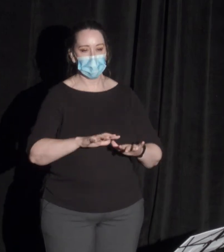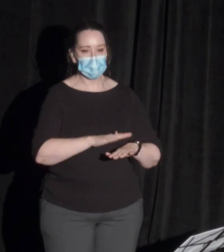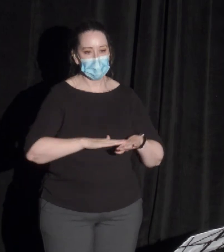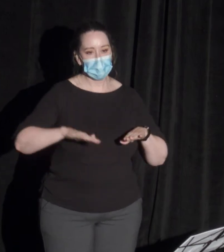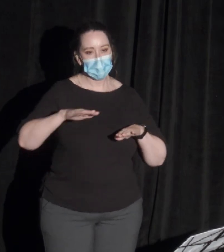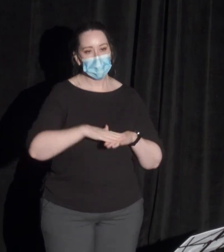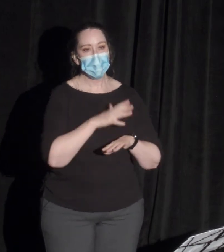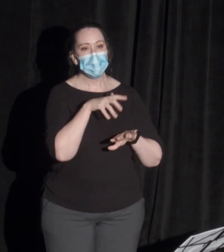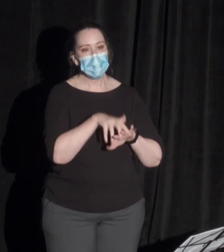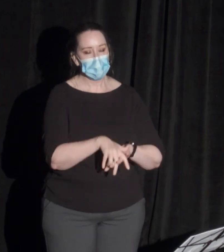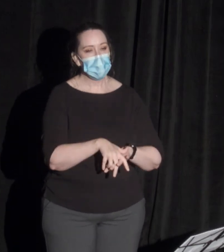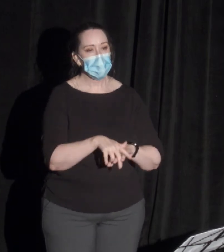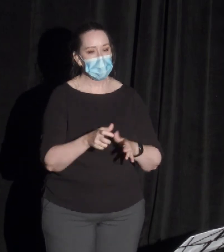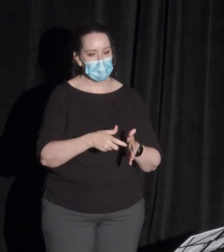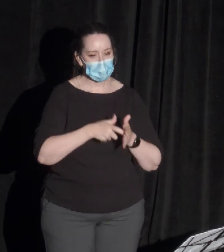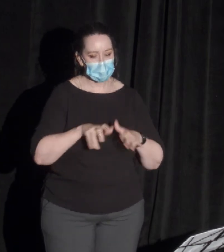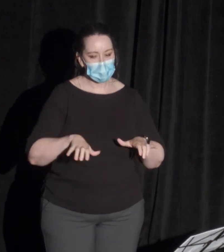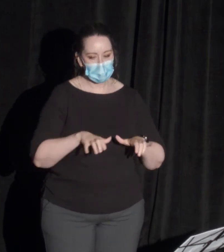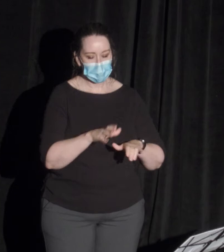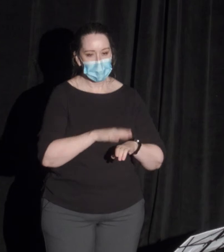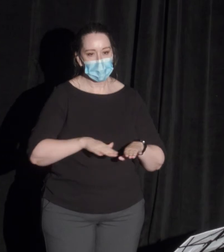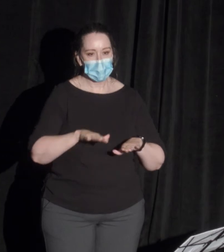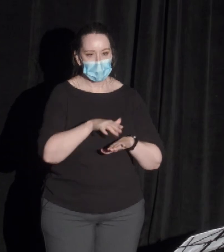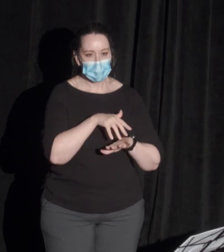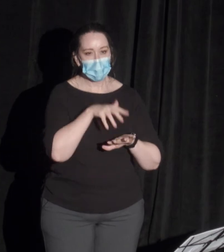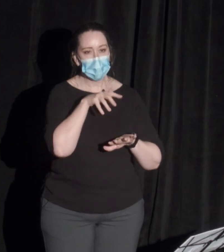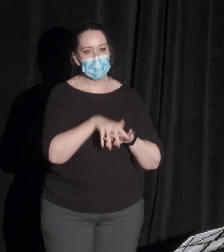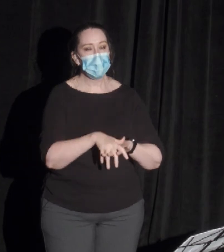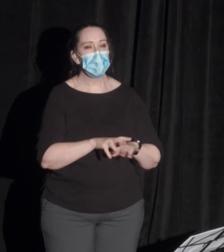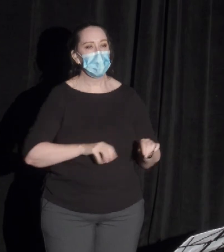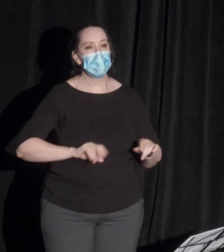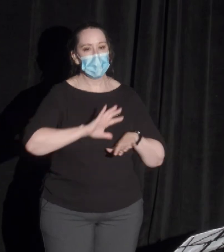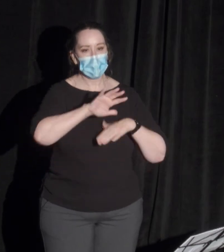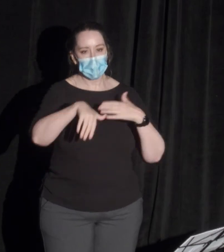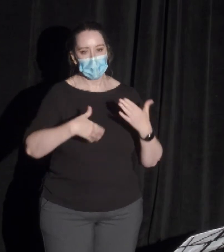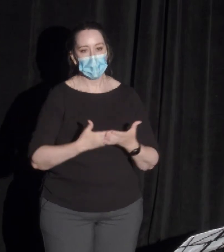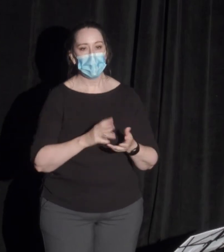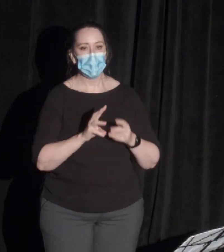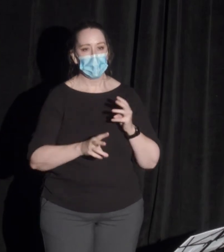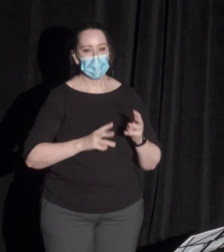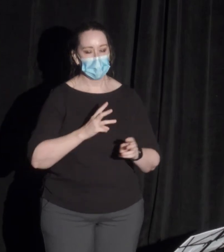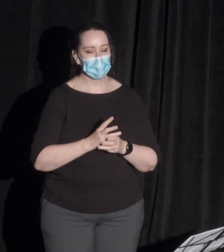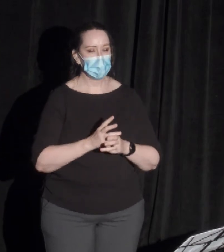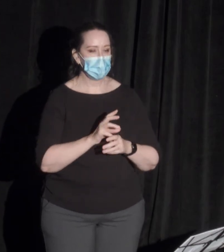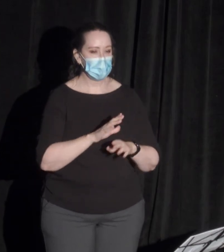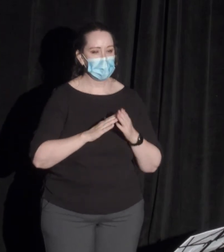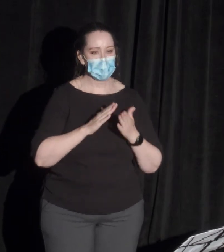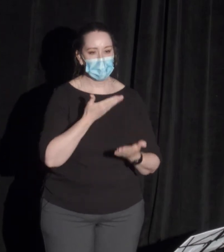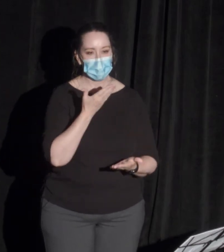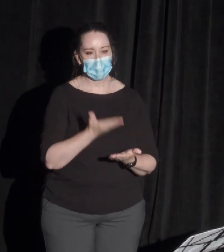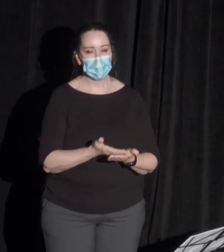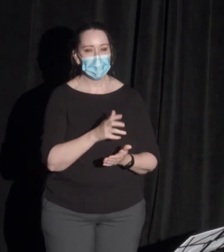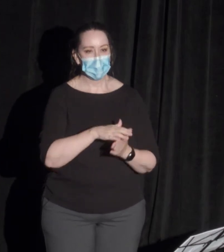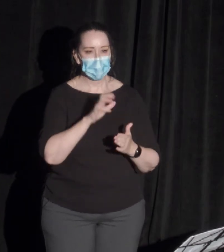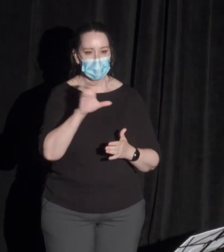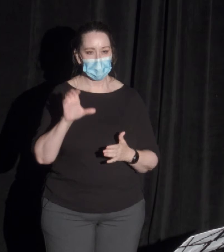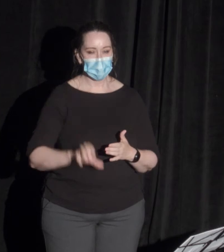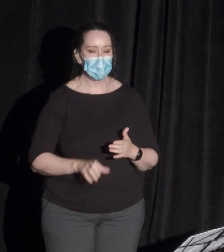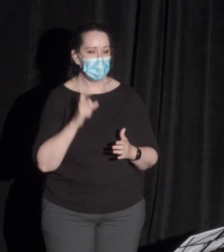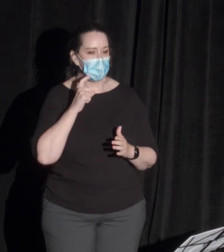protocol performed on indigenous lands across the globe. Whereas the City of Chicago acknowledges Anishinaabeg for